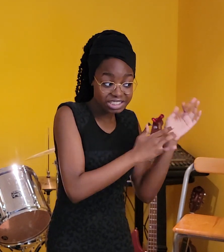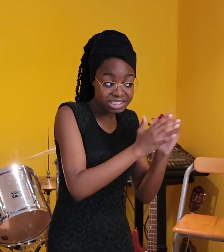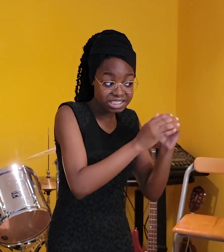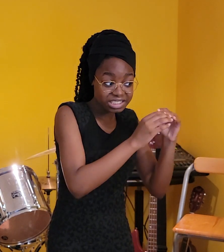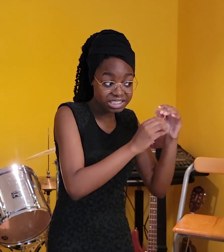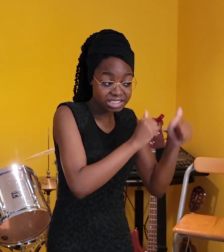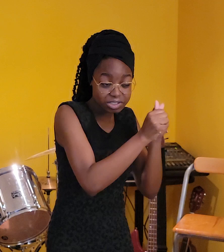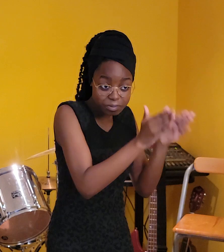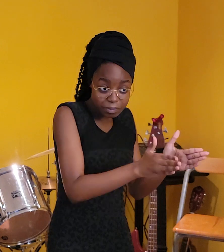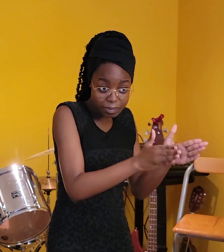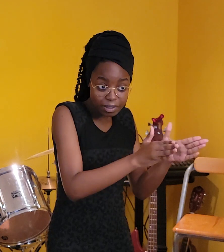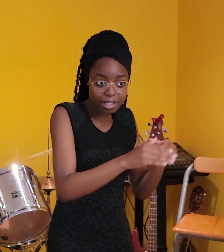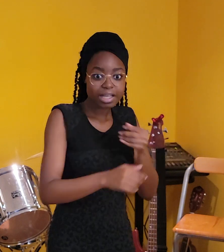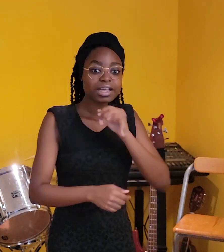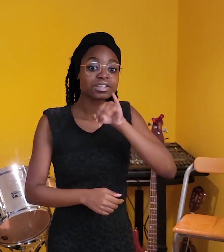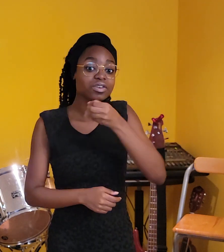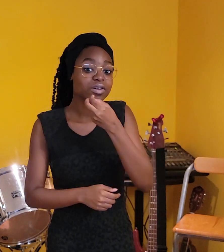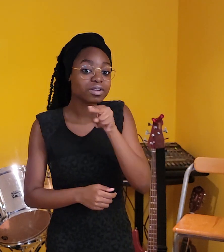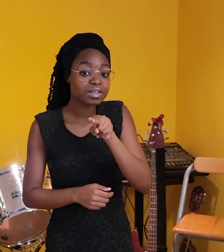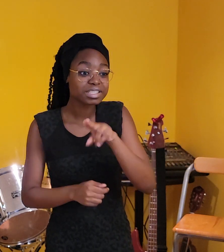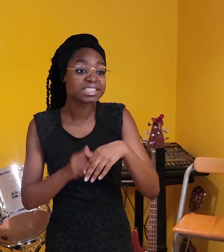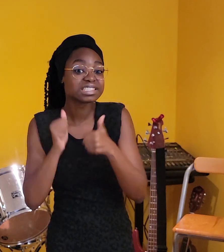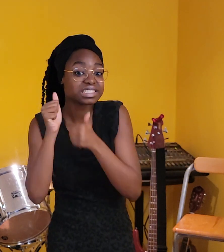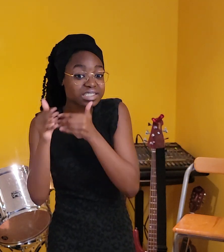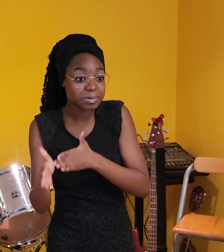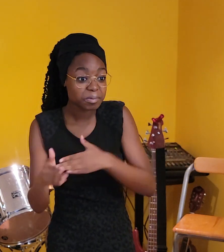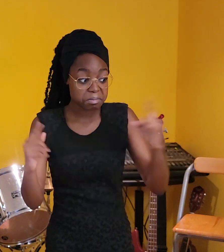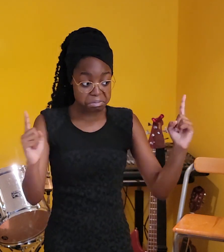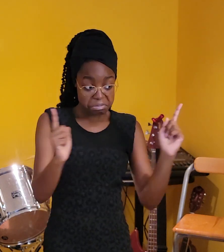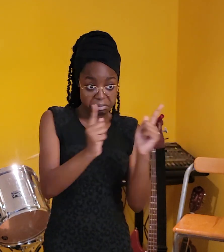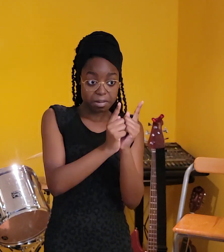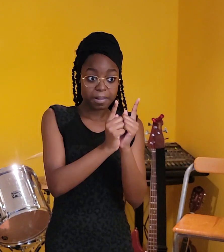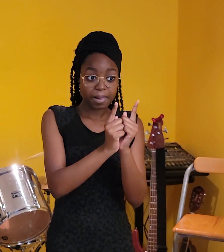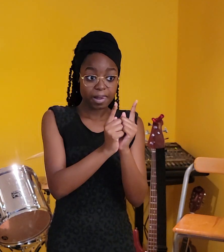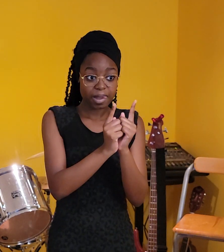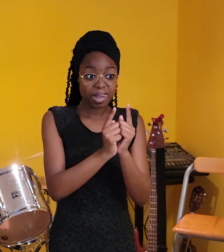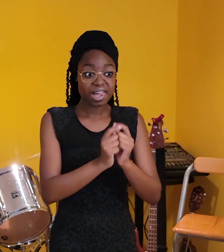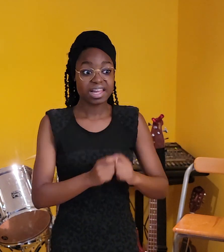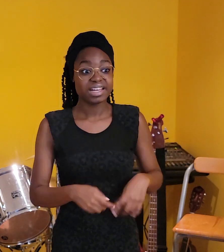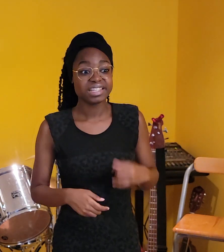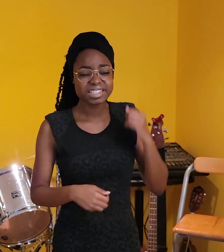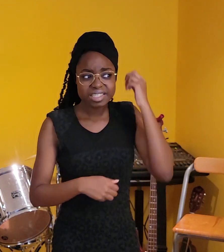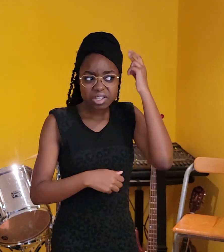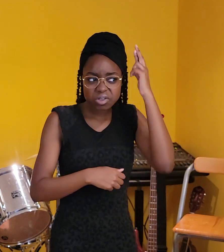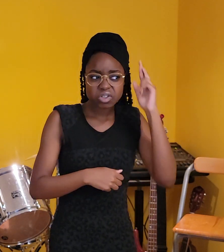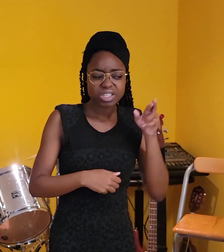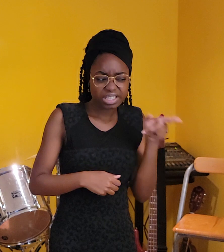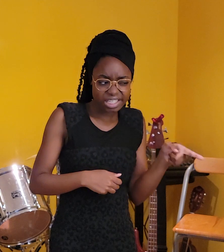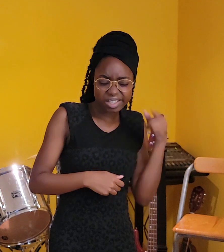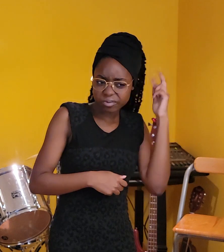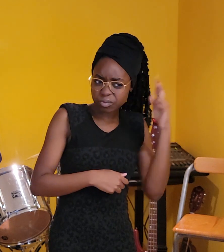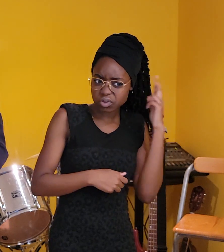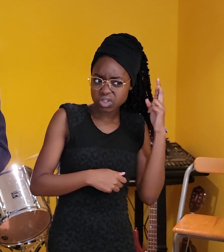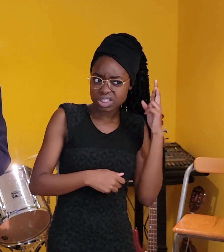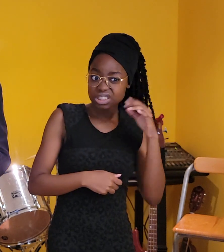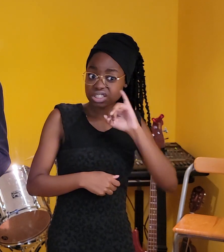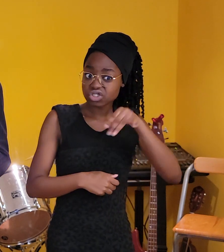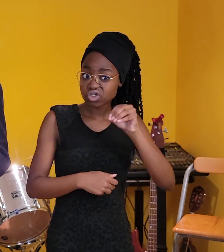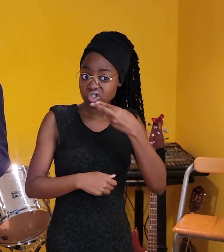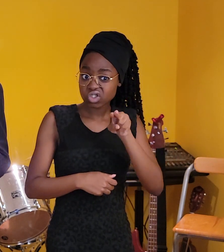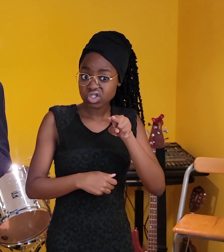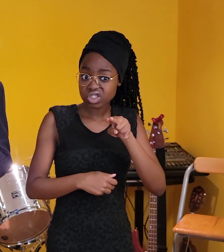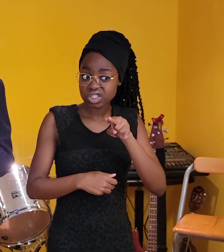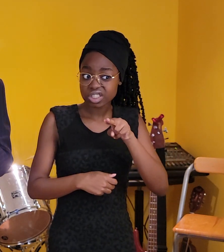obviously must have told them that their teacher, John, was in fact teaching them how to pray. So they were